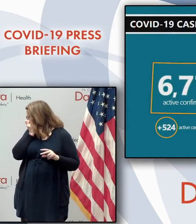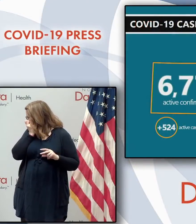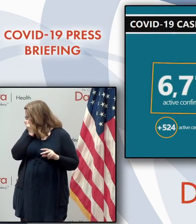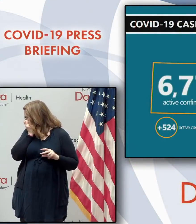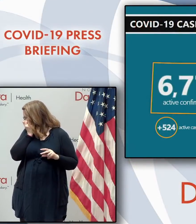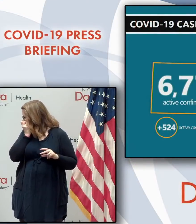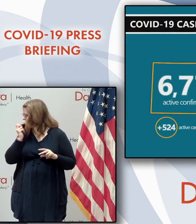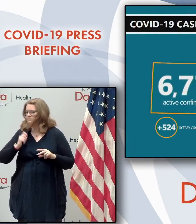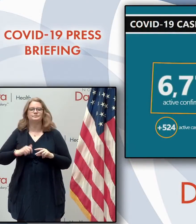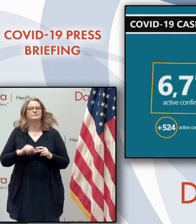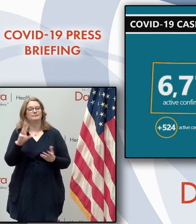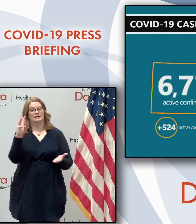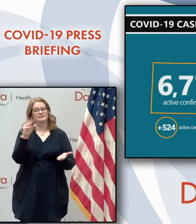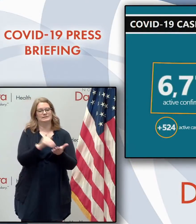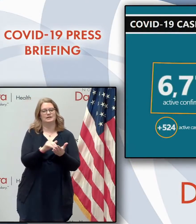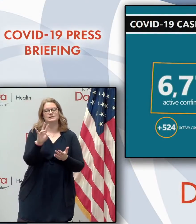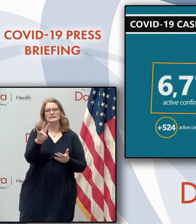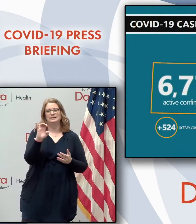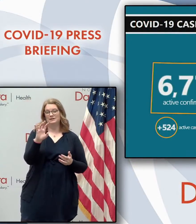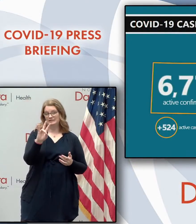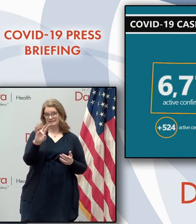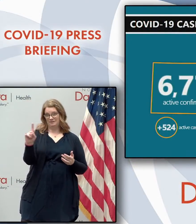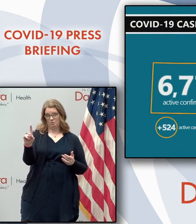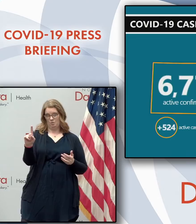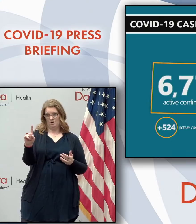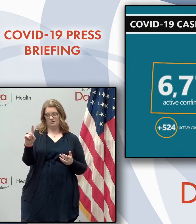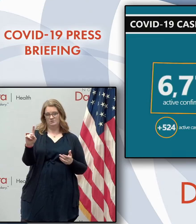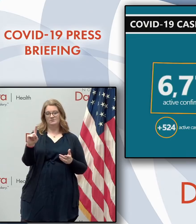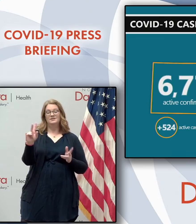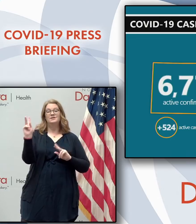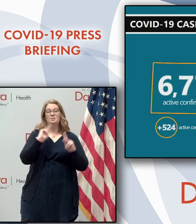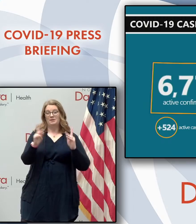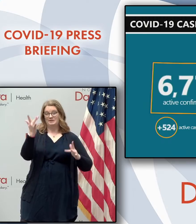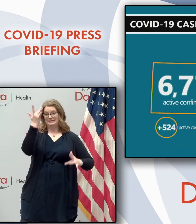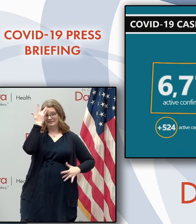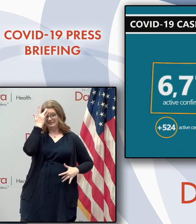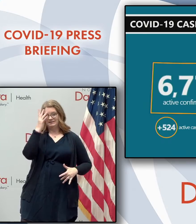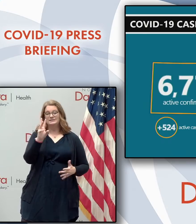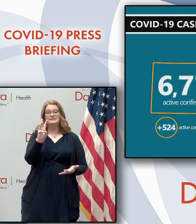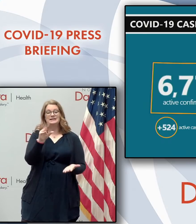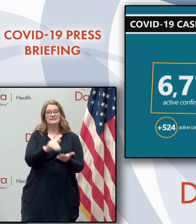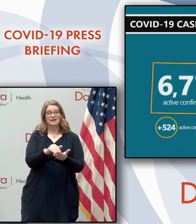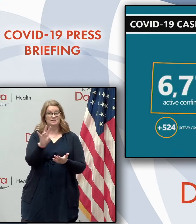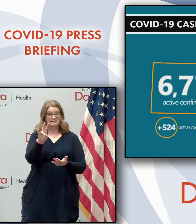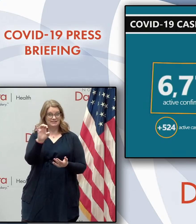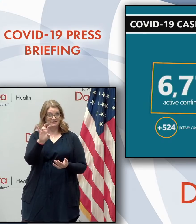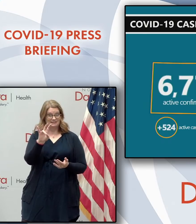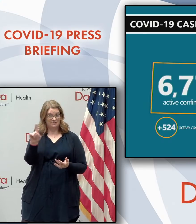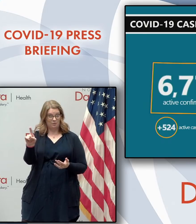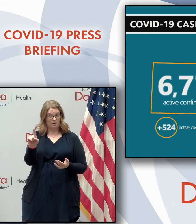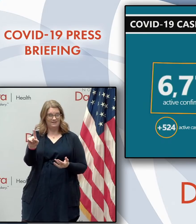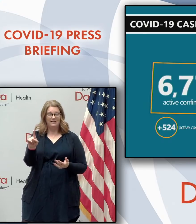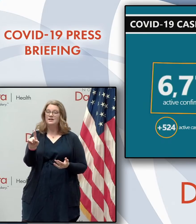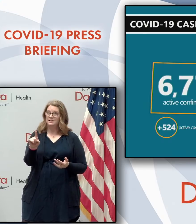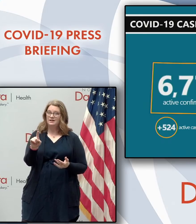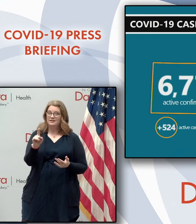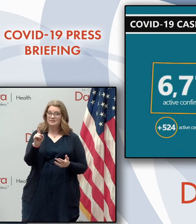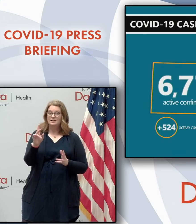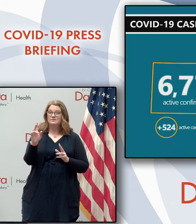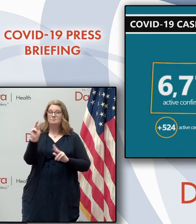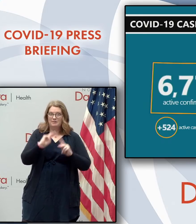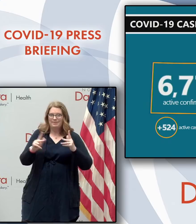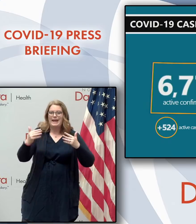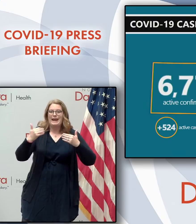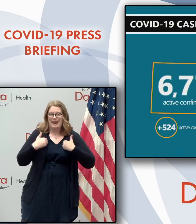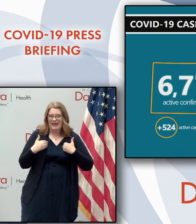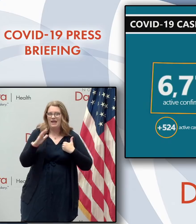With 6,771 active confirmed cases, this is another reason why we're saying again,